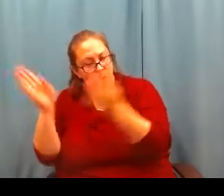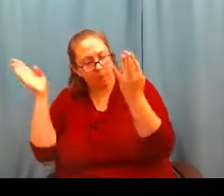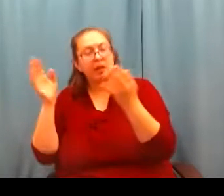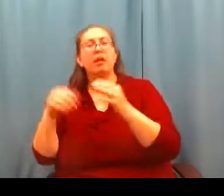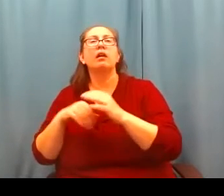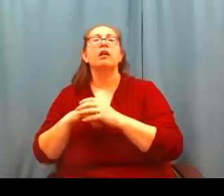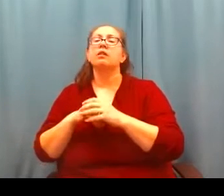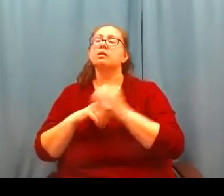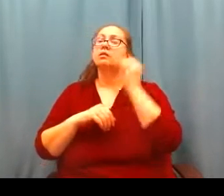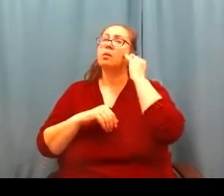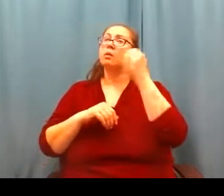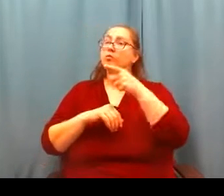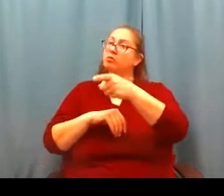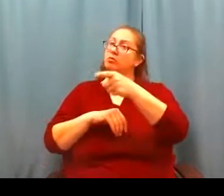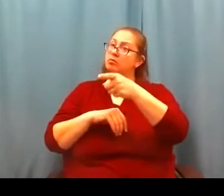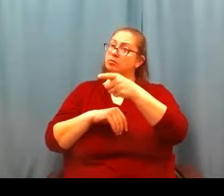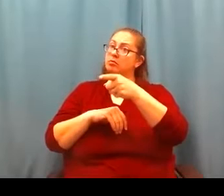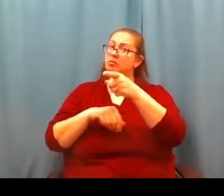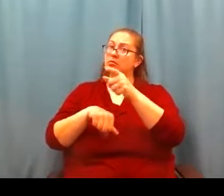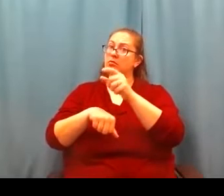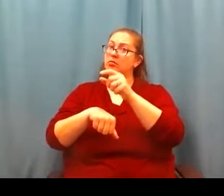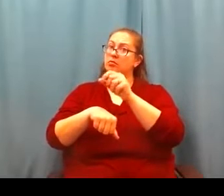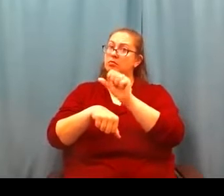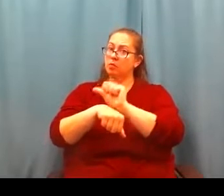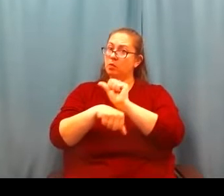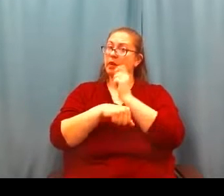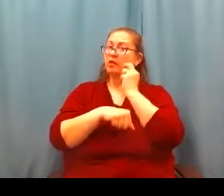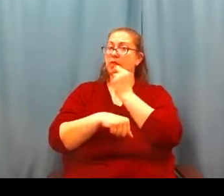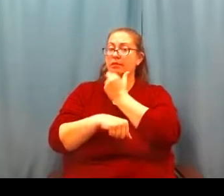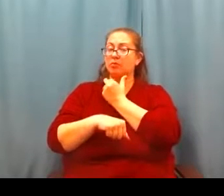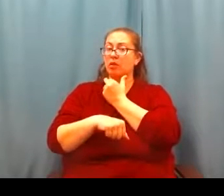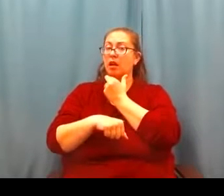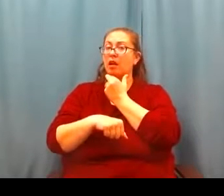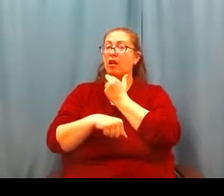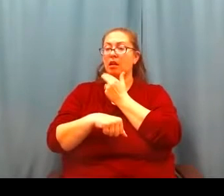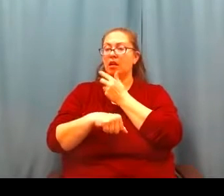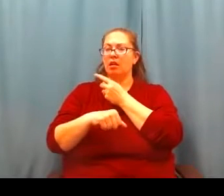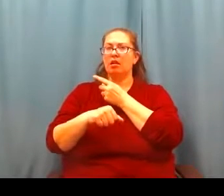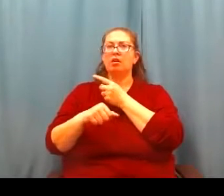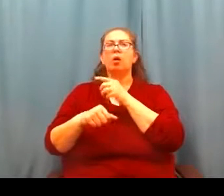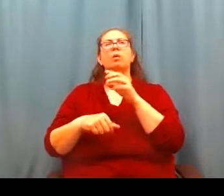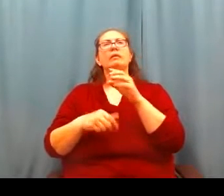in a restaurant, go on the city's webpage,